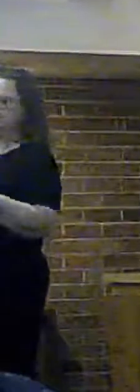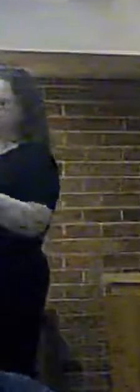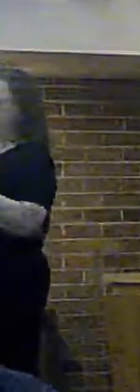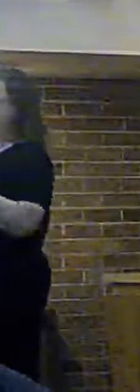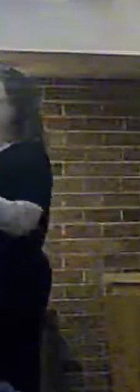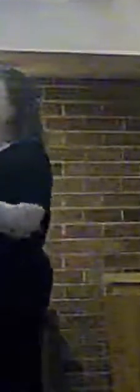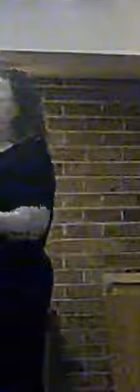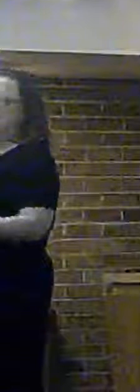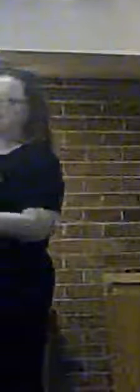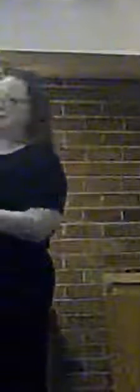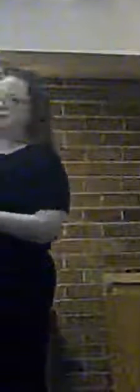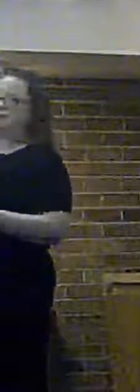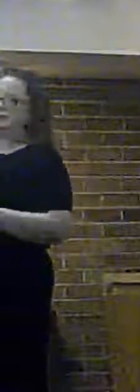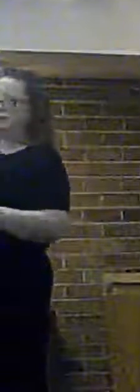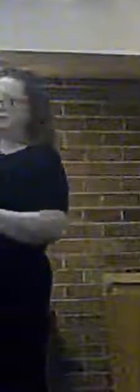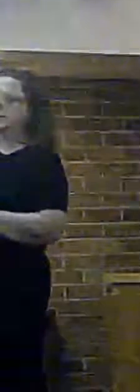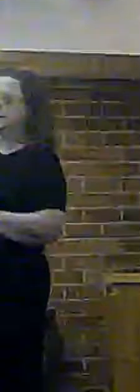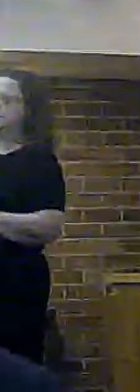is a reality.